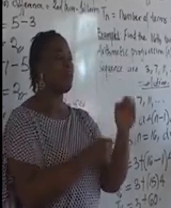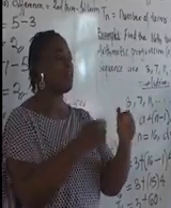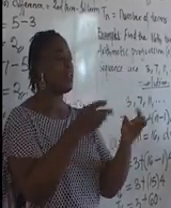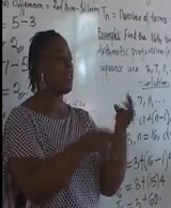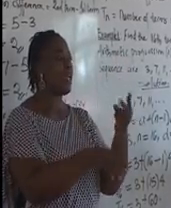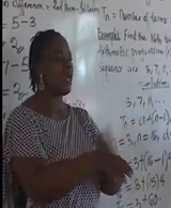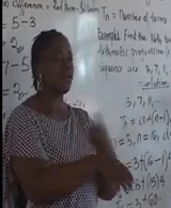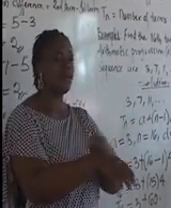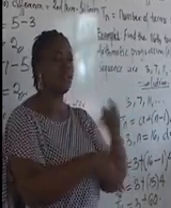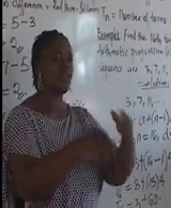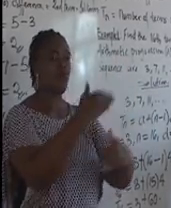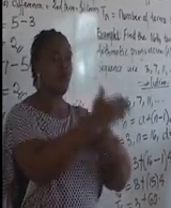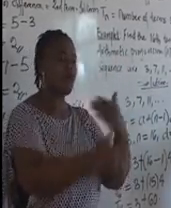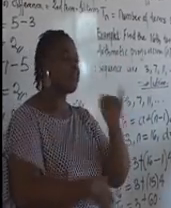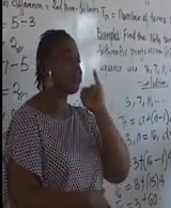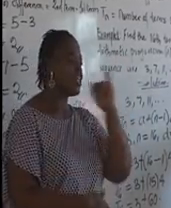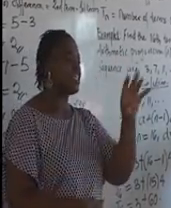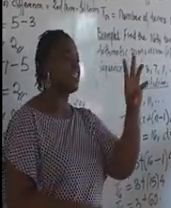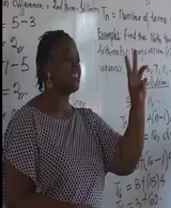is 63.